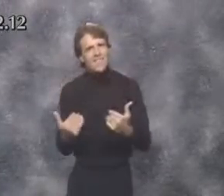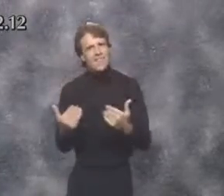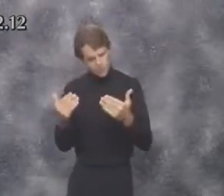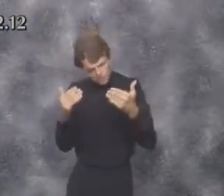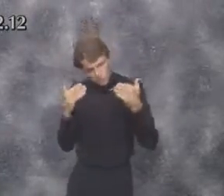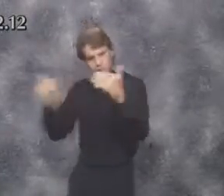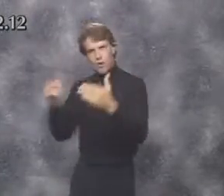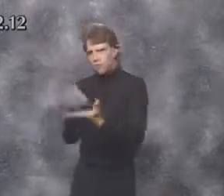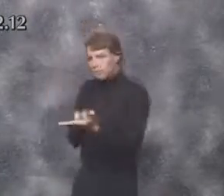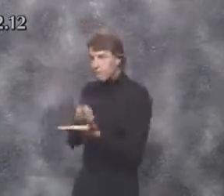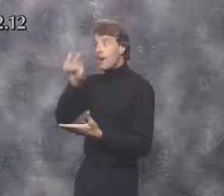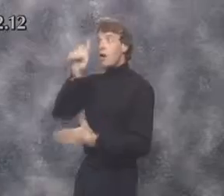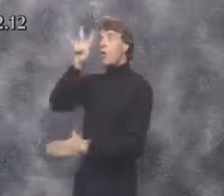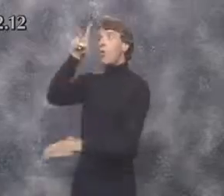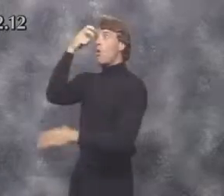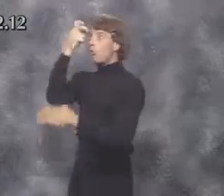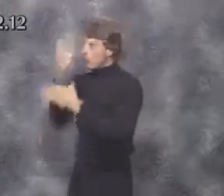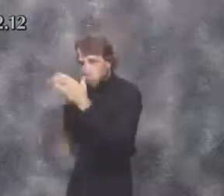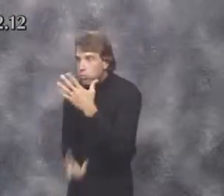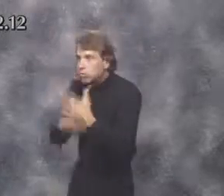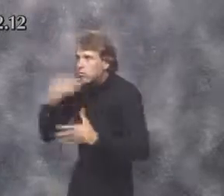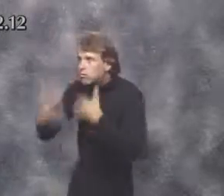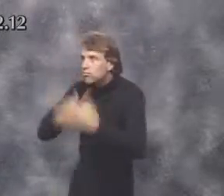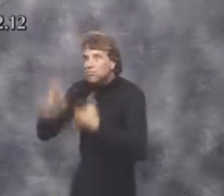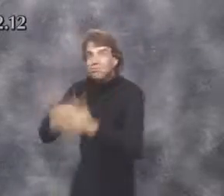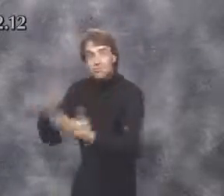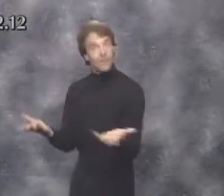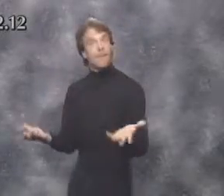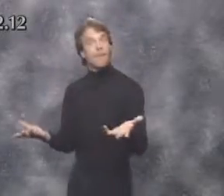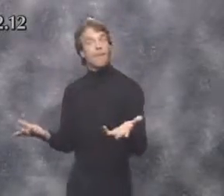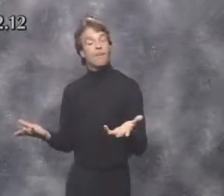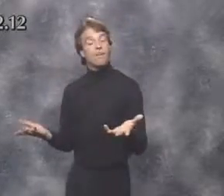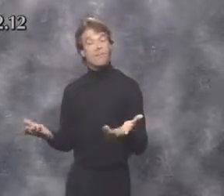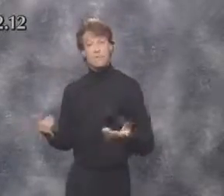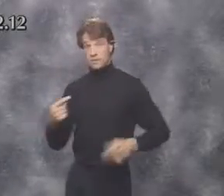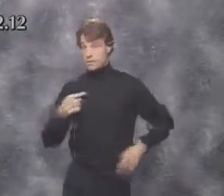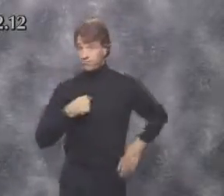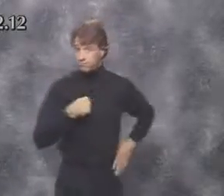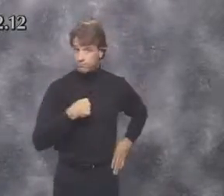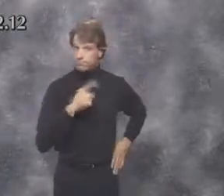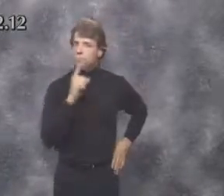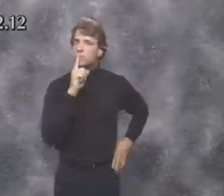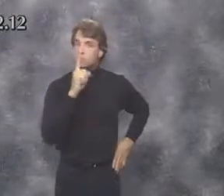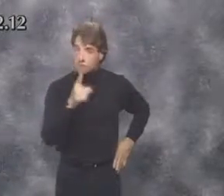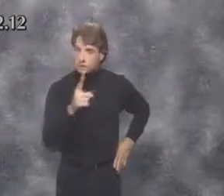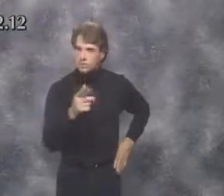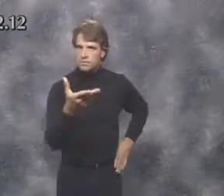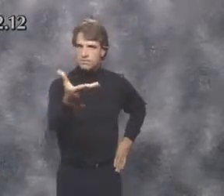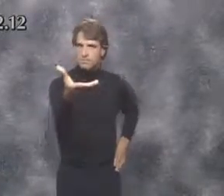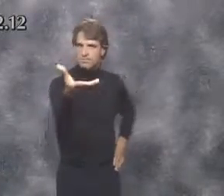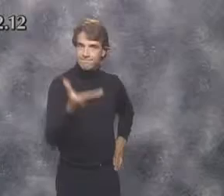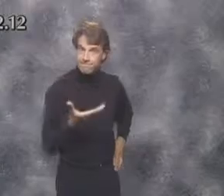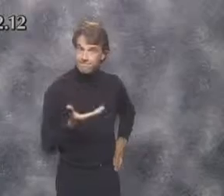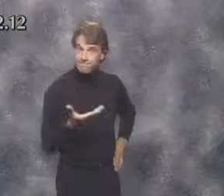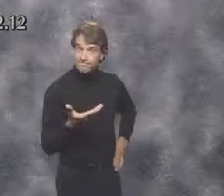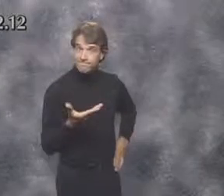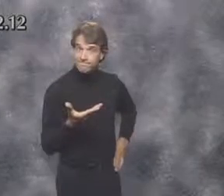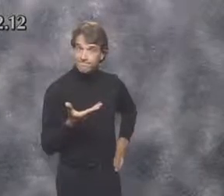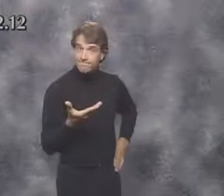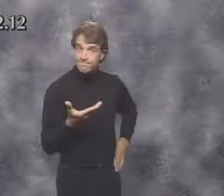So come on, I encourage you, take that plunge into the deaf world. I sincerely welcome